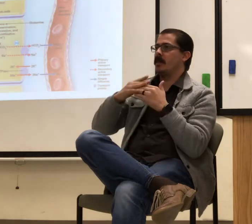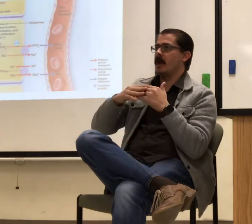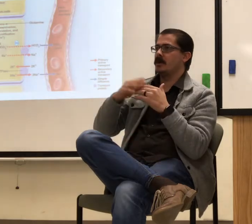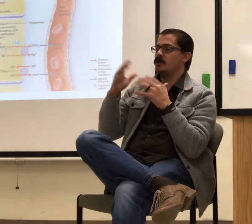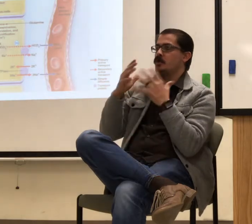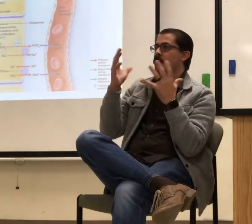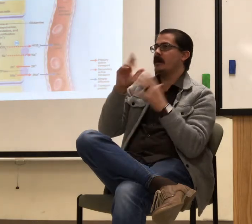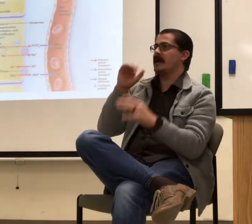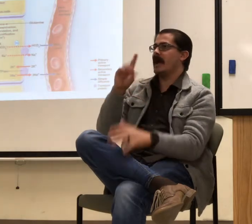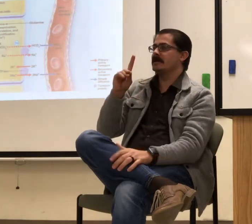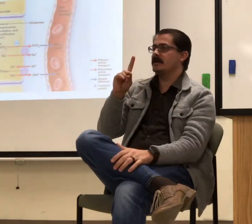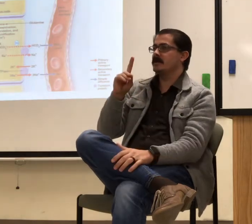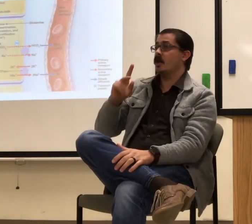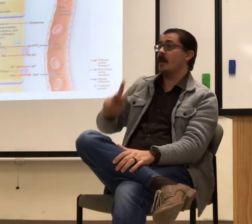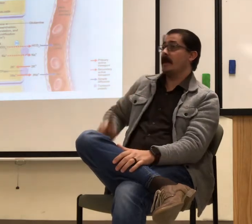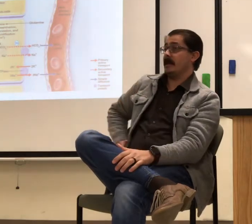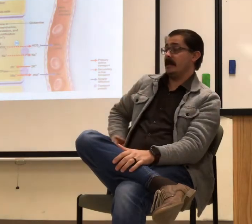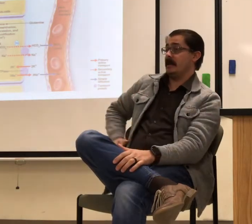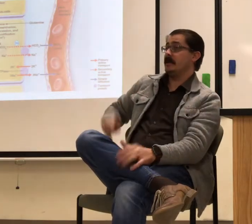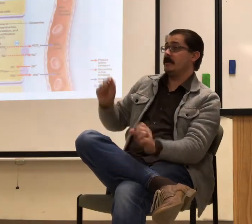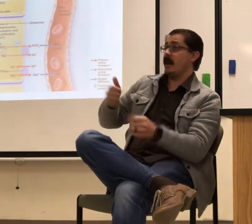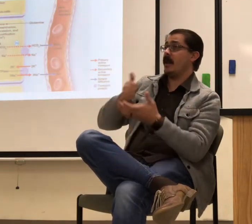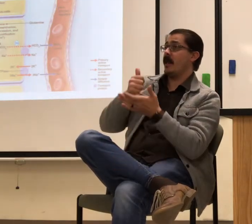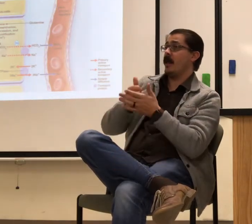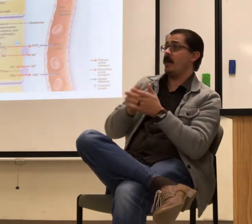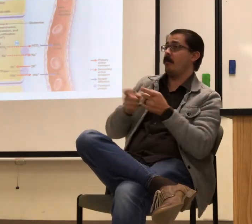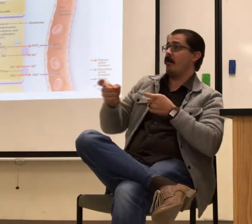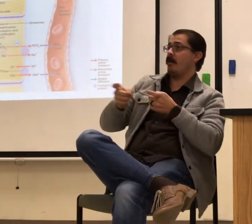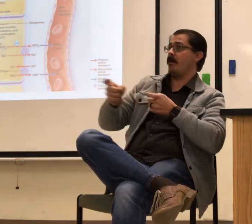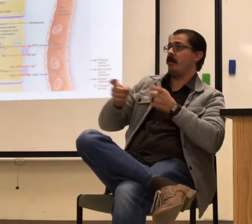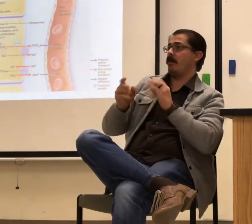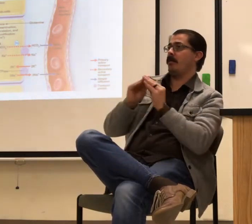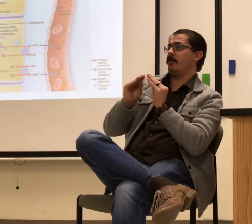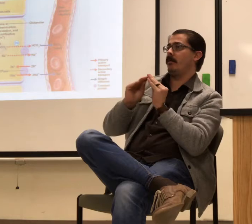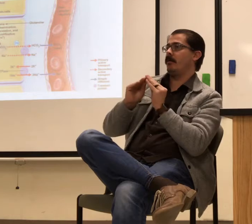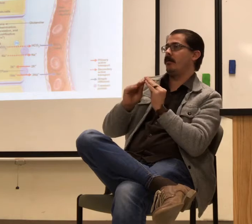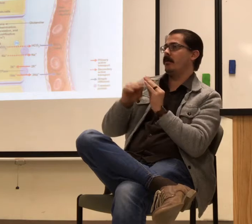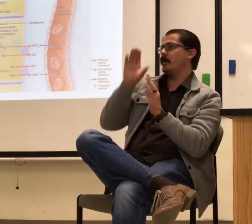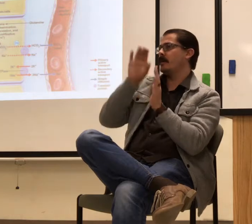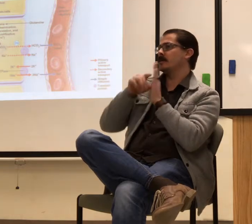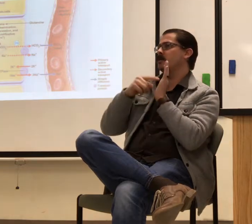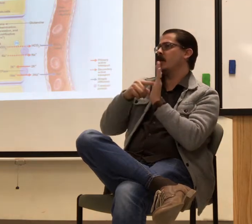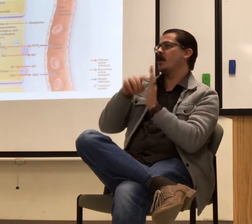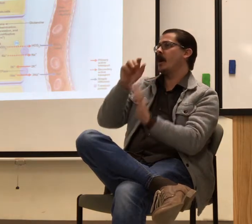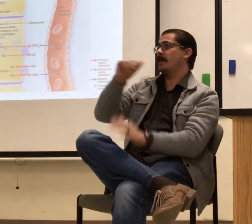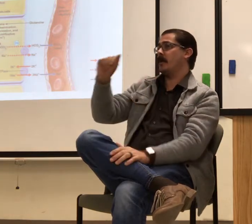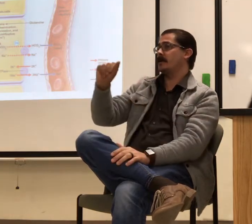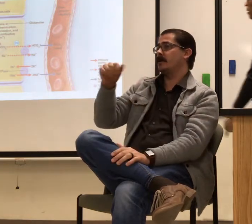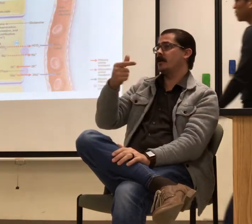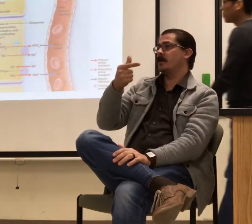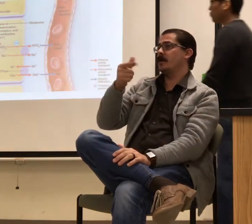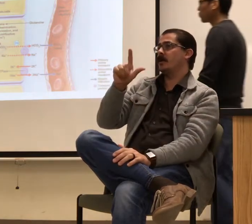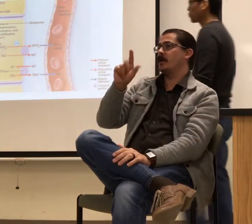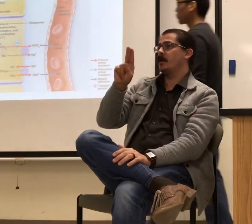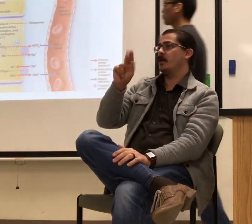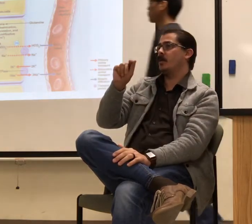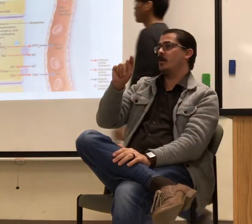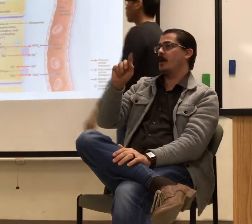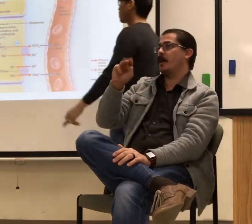getting acidic. So the kidney can help compensate, right? So what the picture shows is there's the amino acid glutamine.